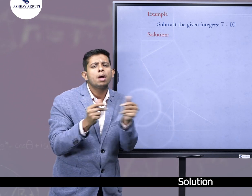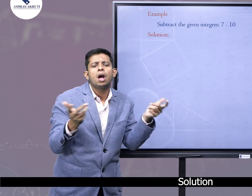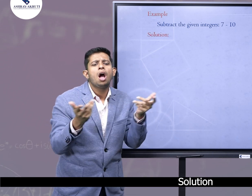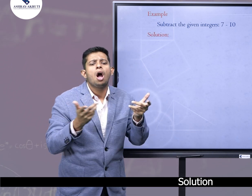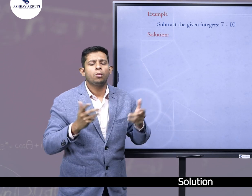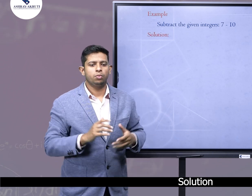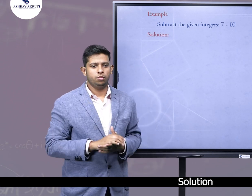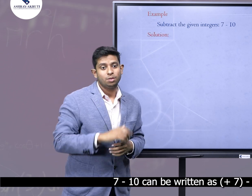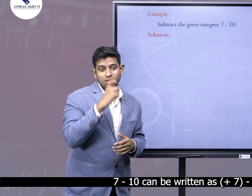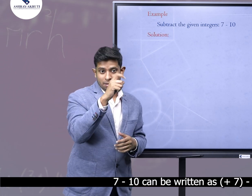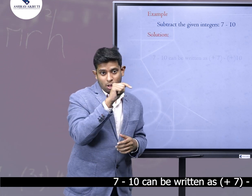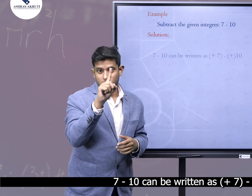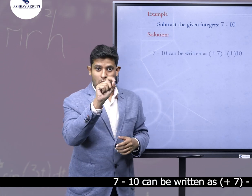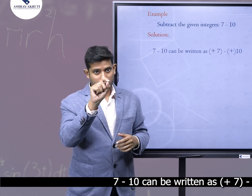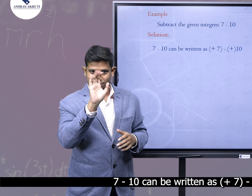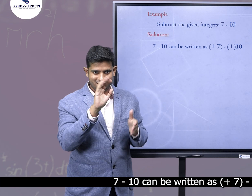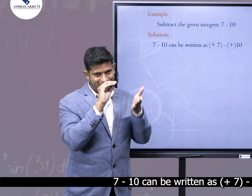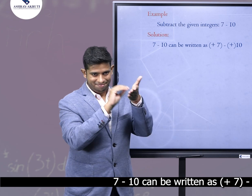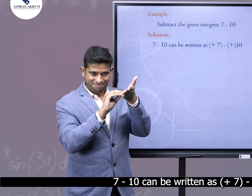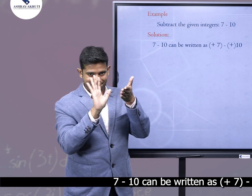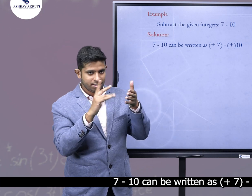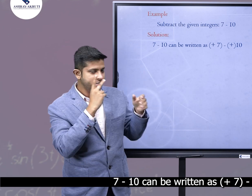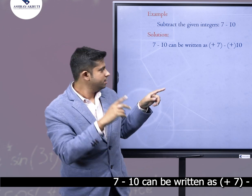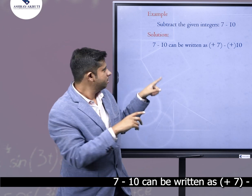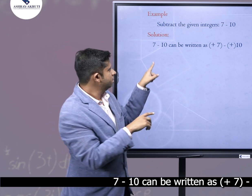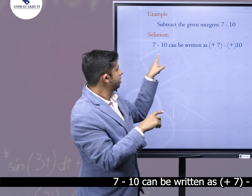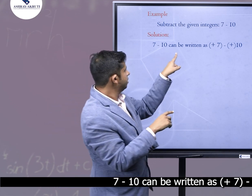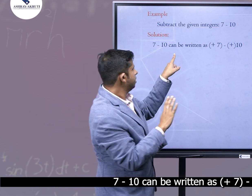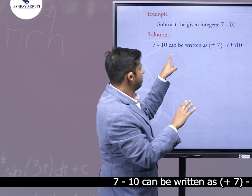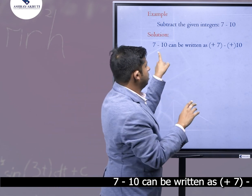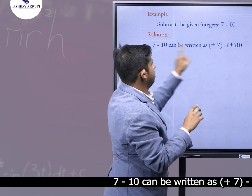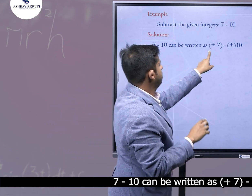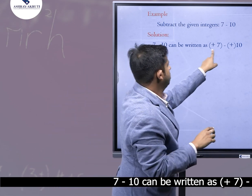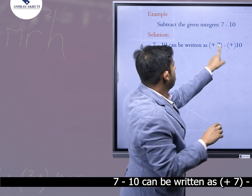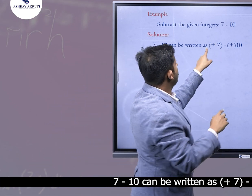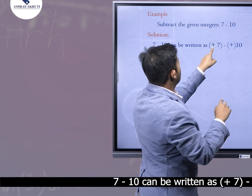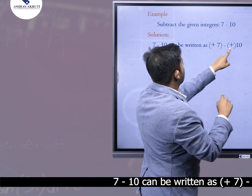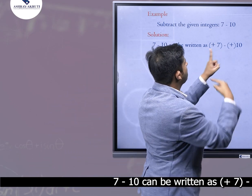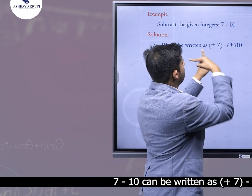Solution. 7 minus 10 can be written as plus 7 minus of plus 10.